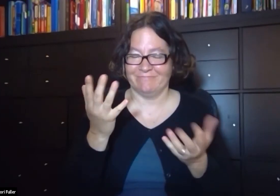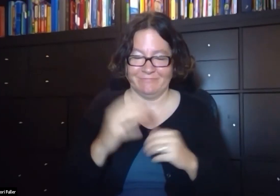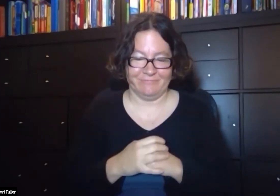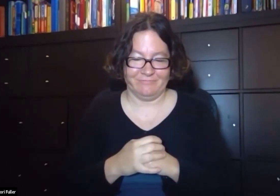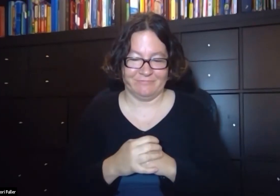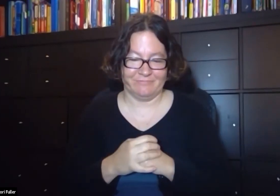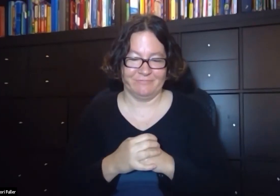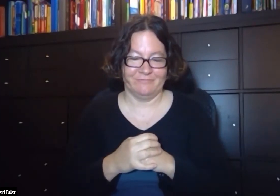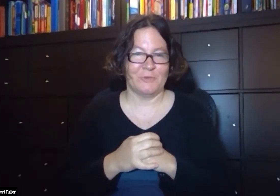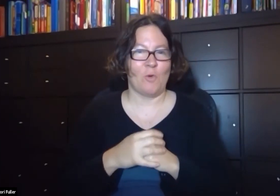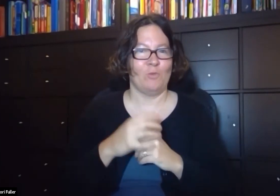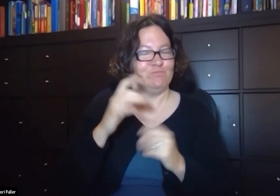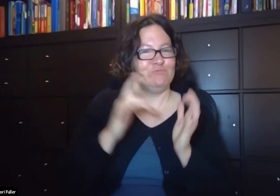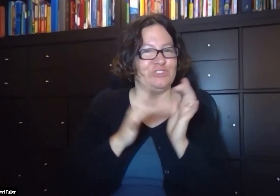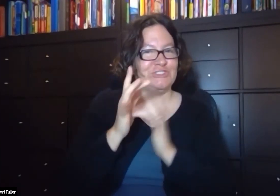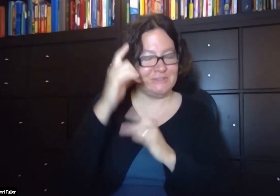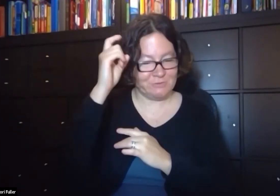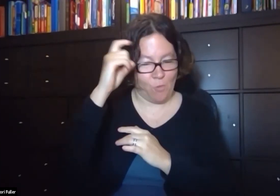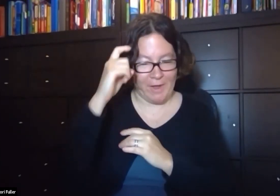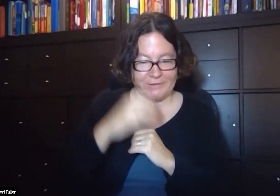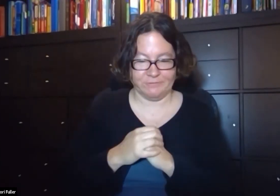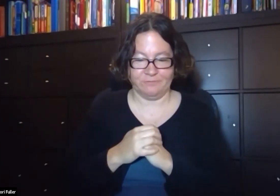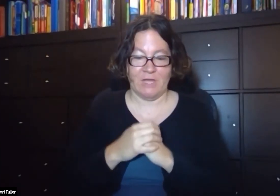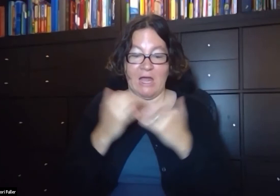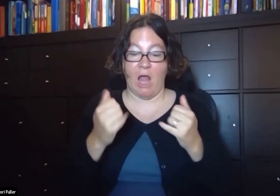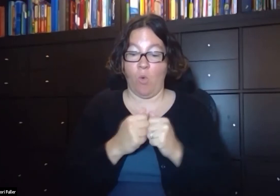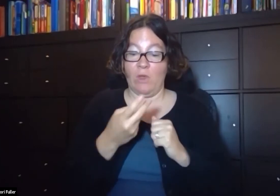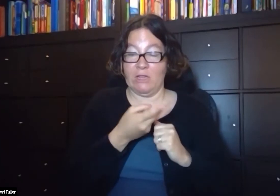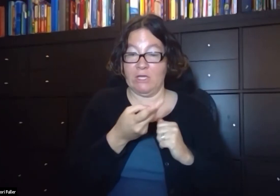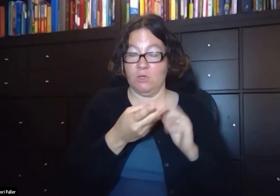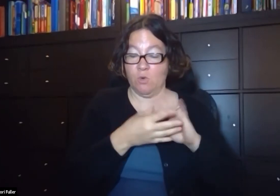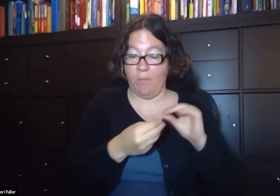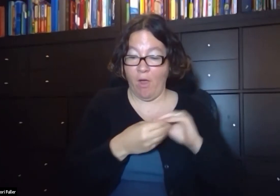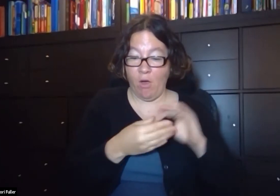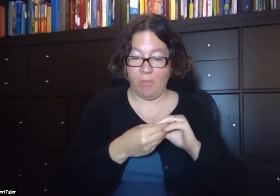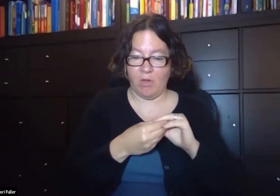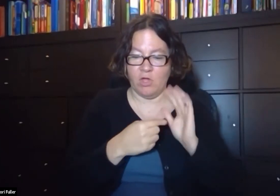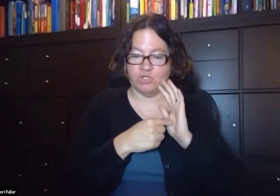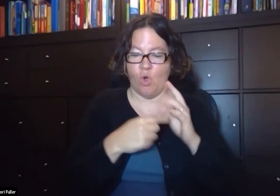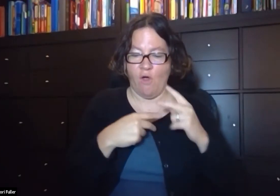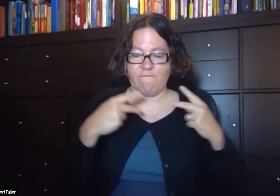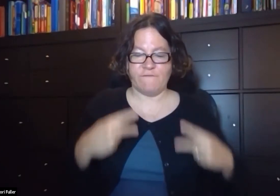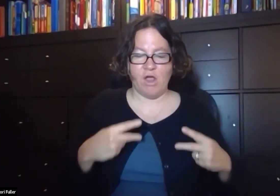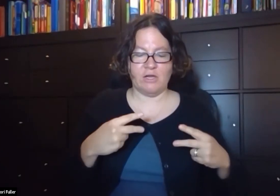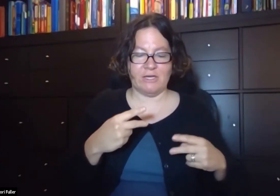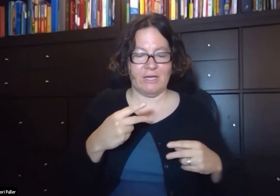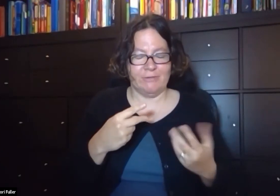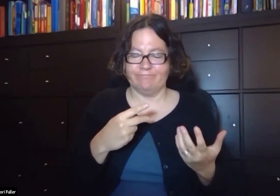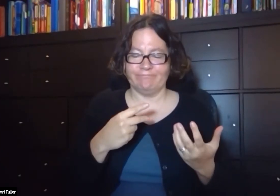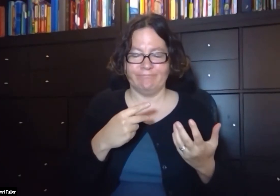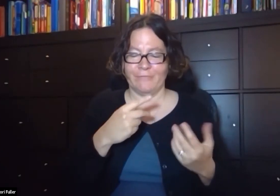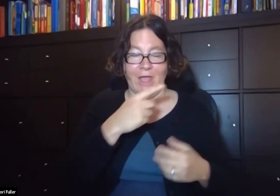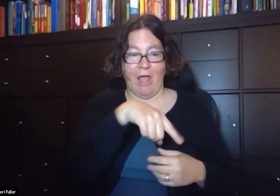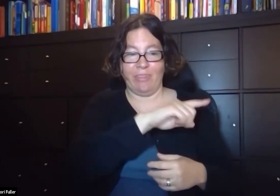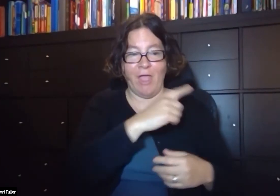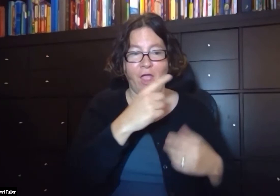And in the rules, according to Sabbath, there were no rules about speaking. And so Jesus healed with his